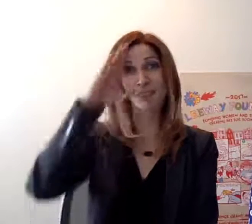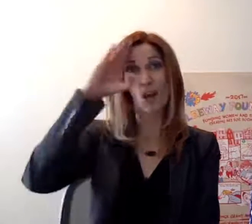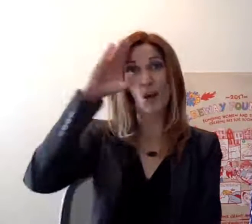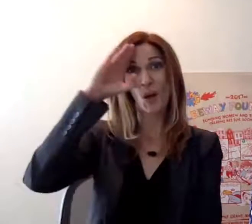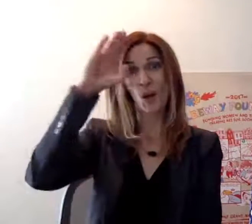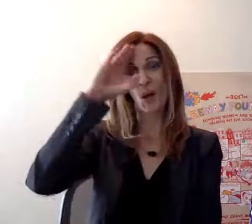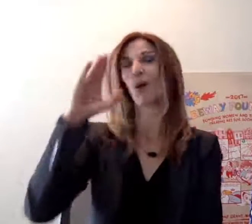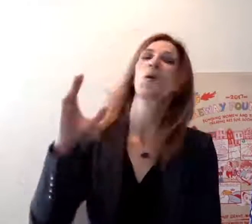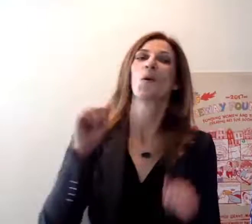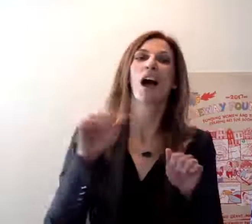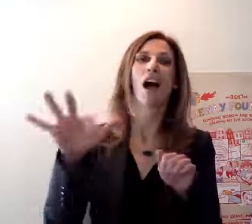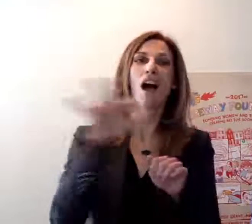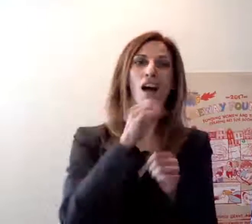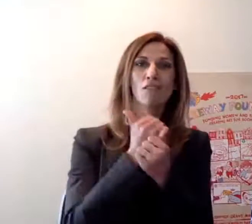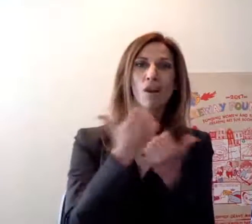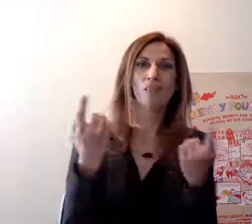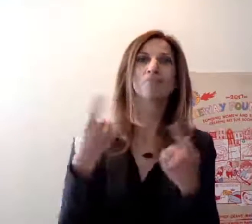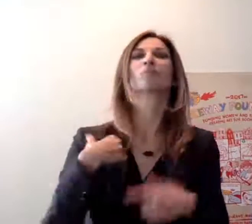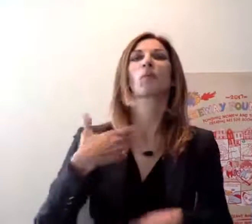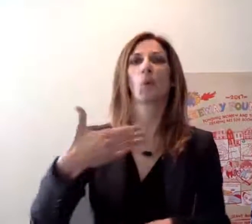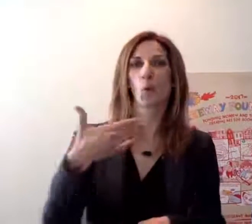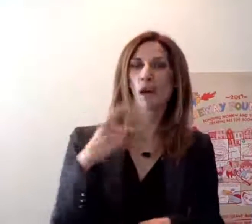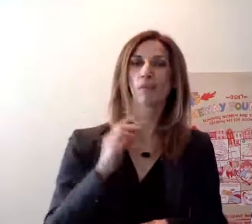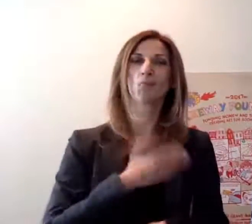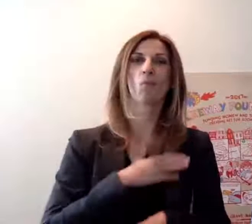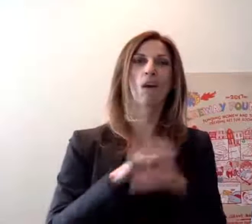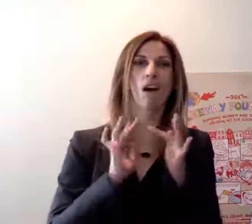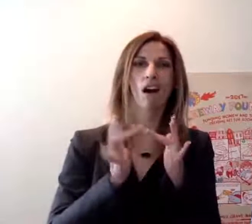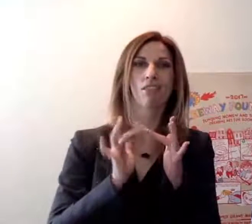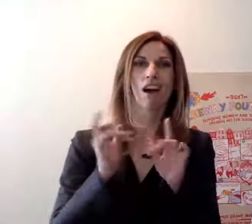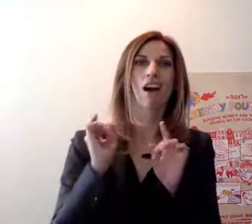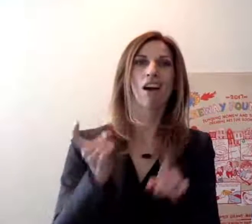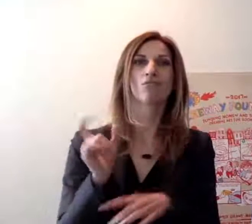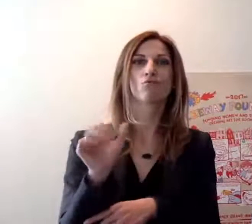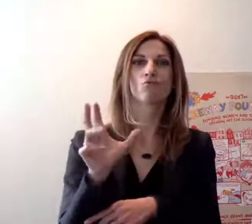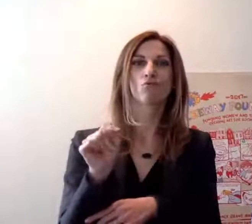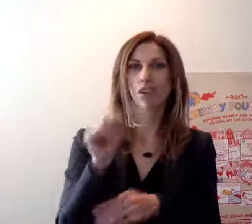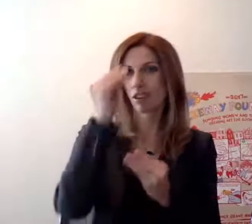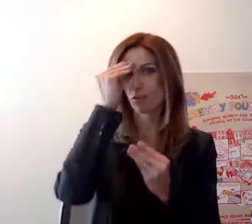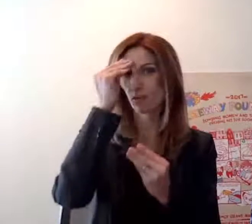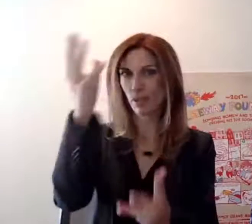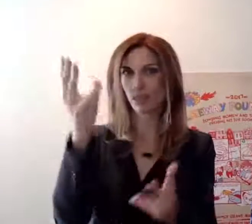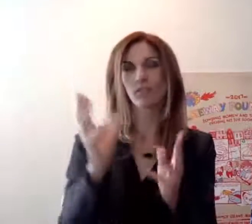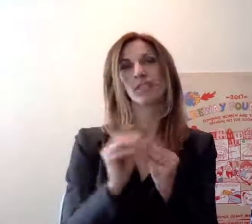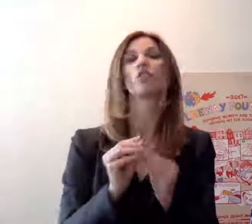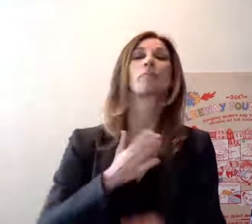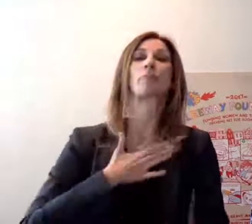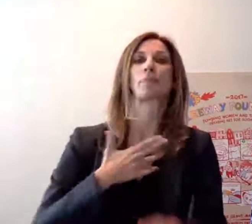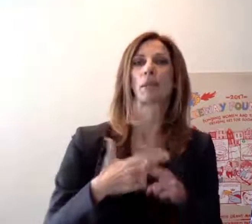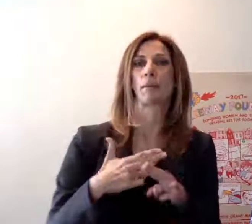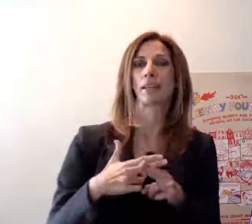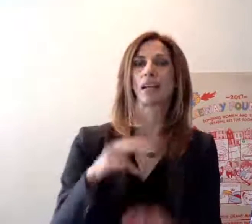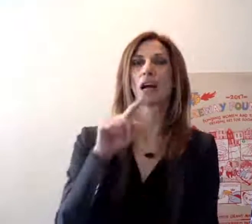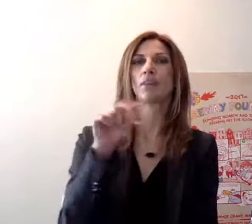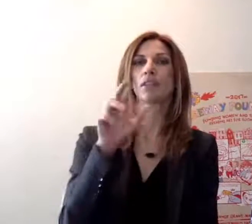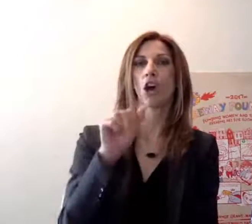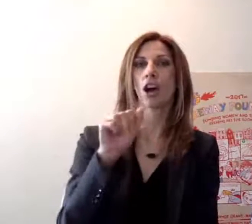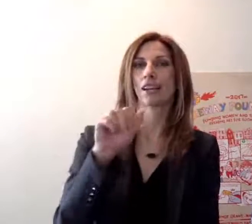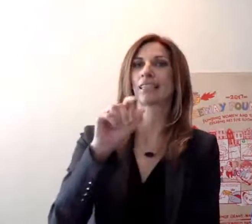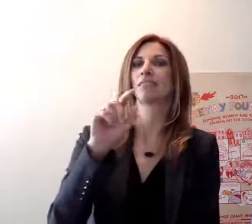Hello, everyone, and welcome to our online grant information session. My name is Sarah